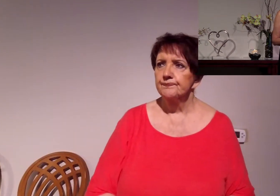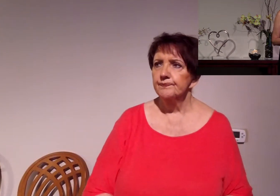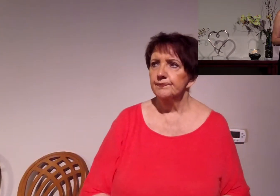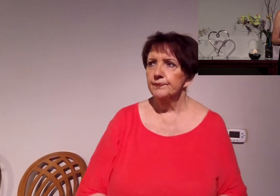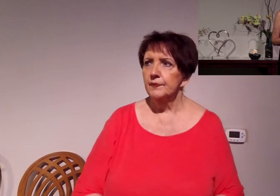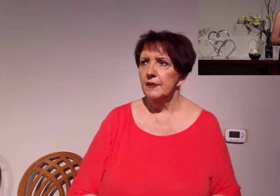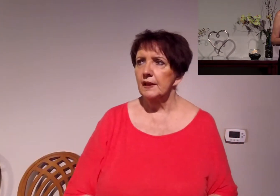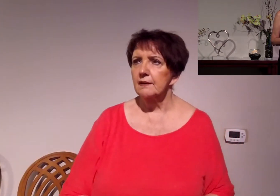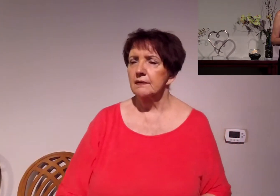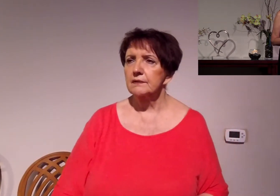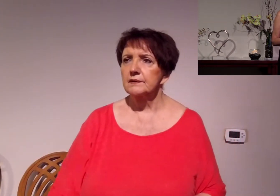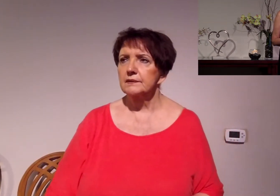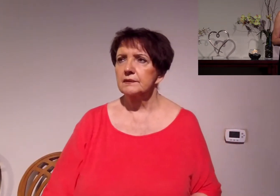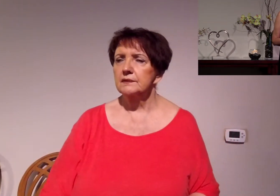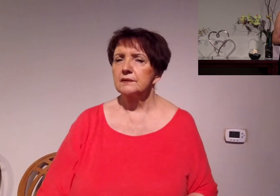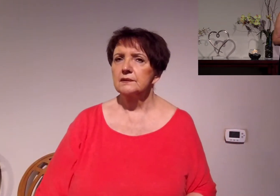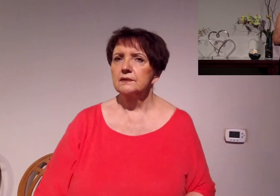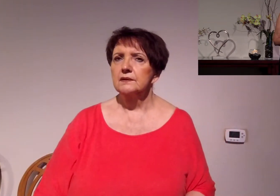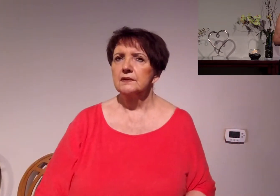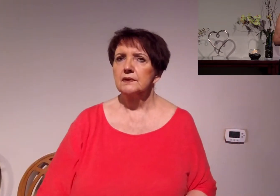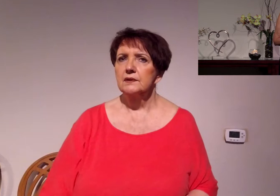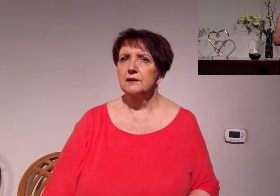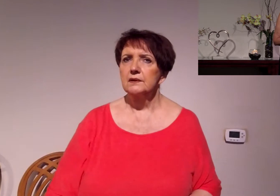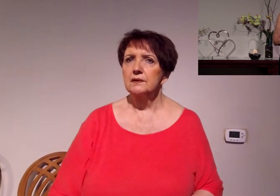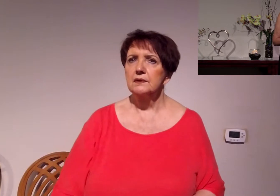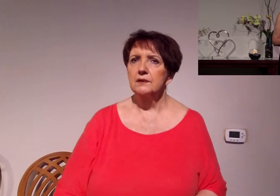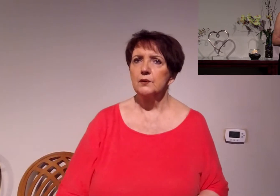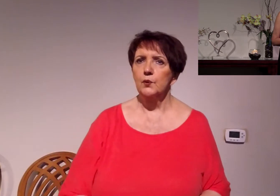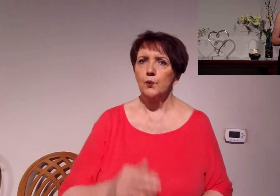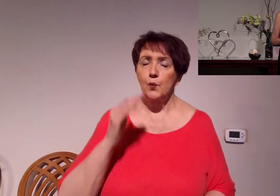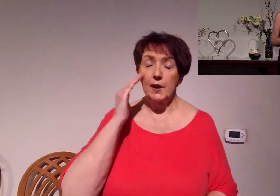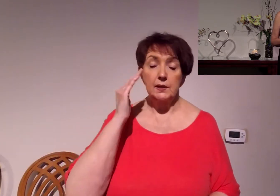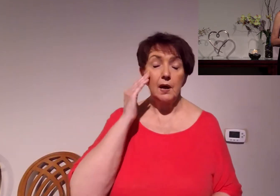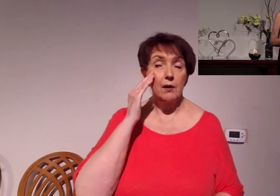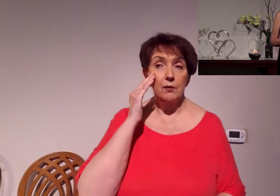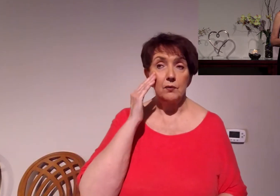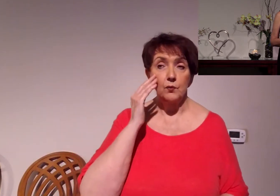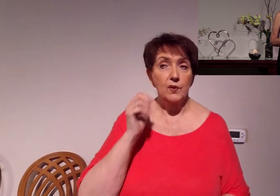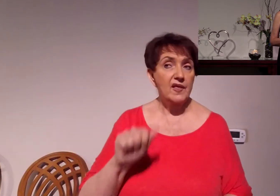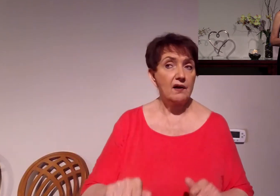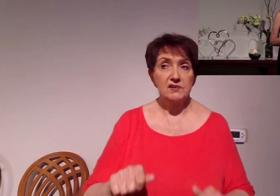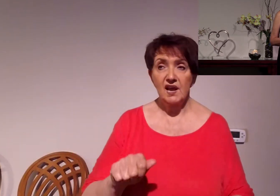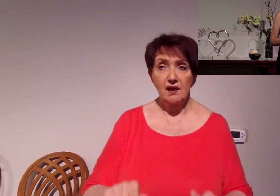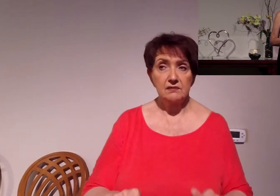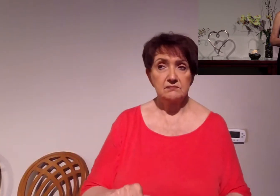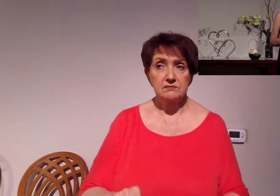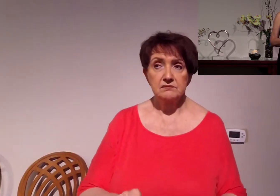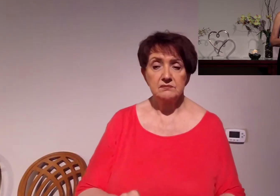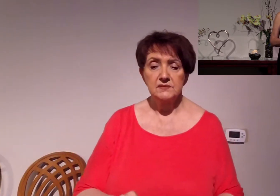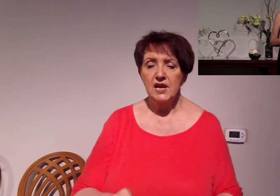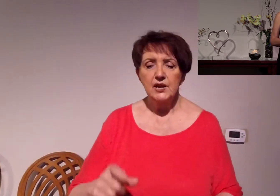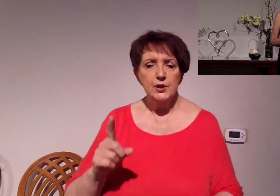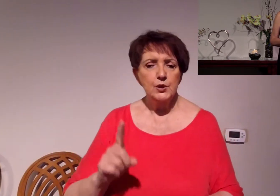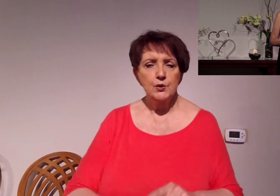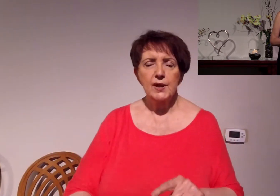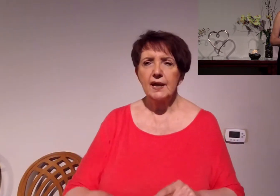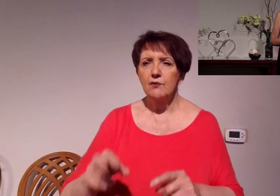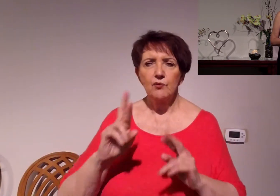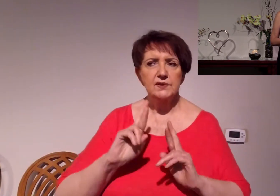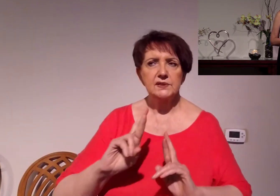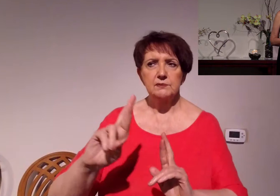And one of the things that we know, beyond the shadow of a doubt, is that we cannot respect